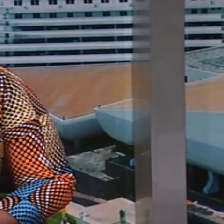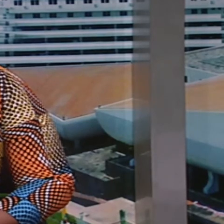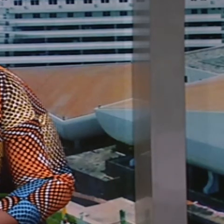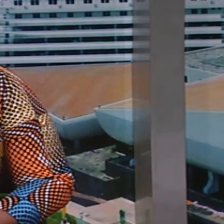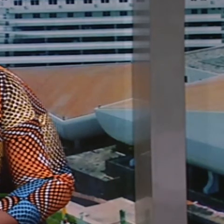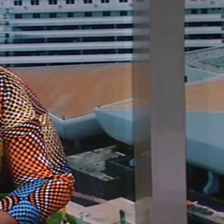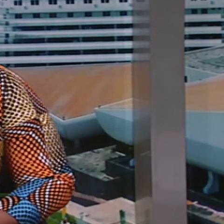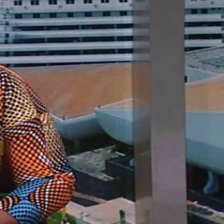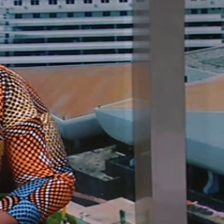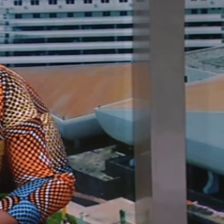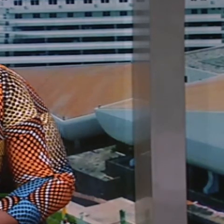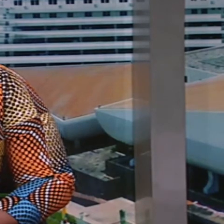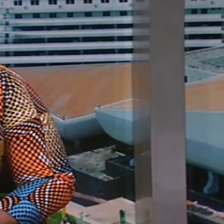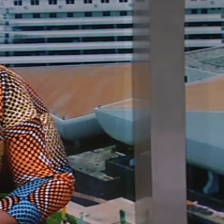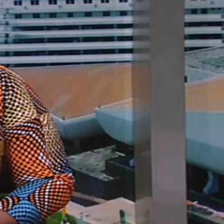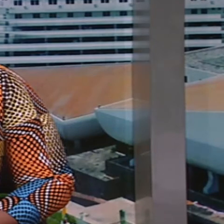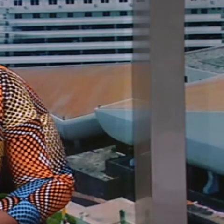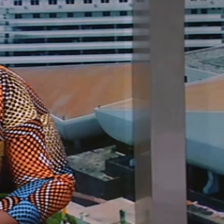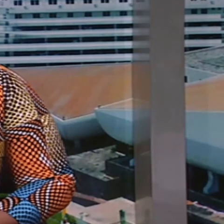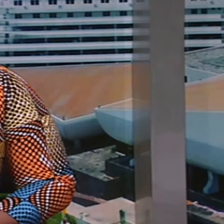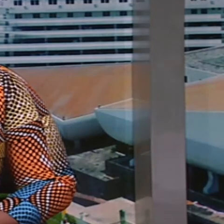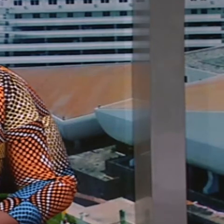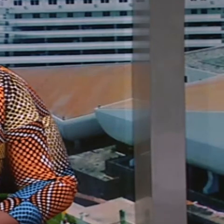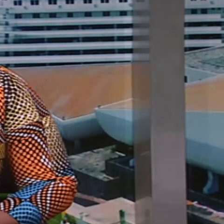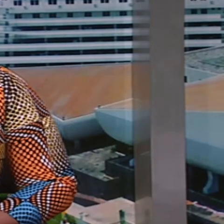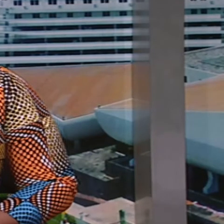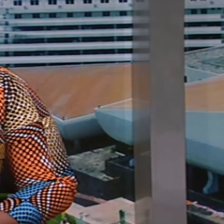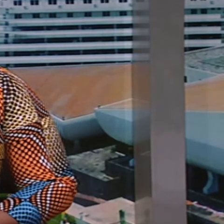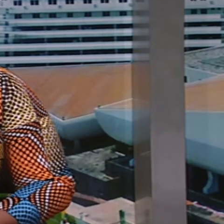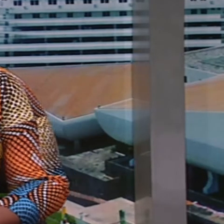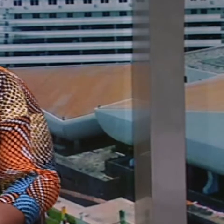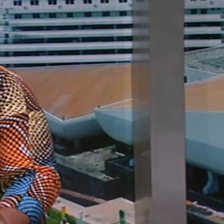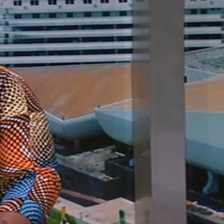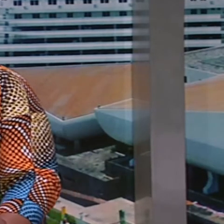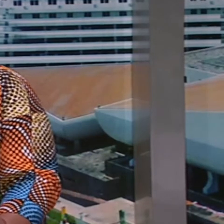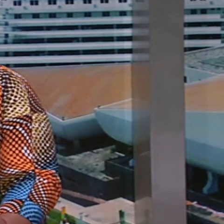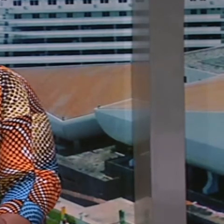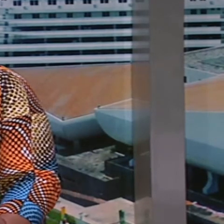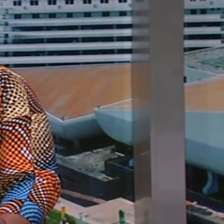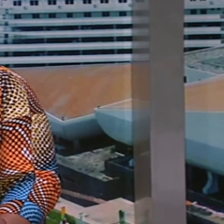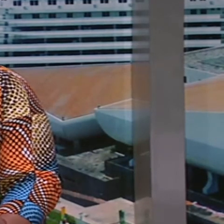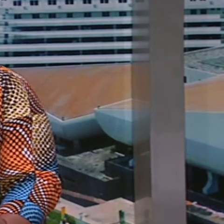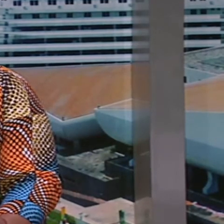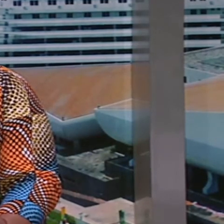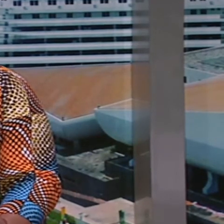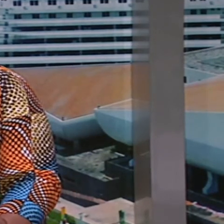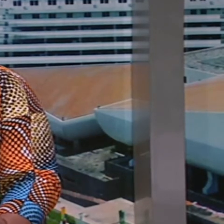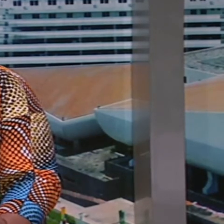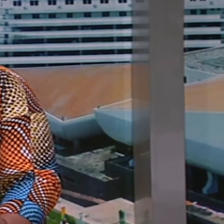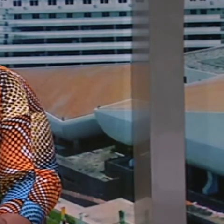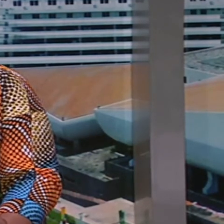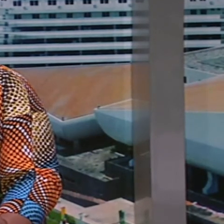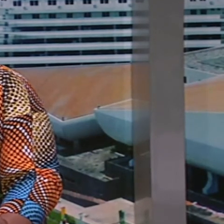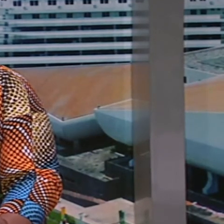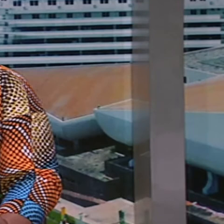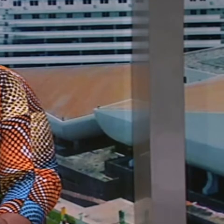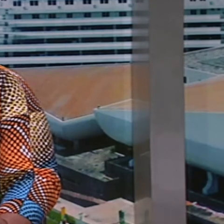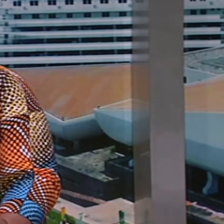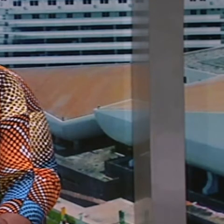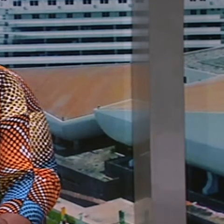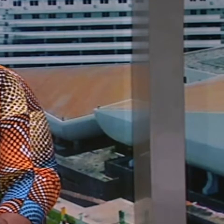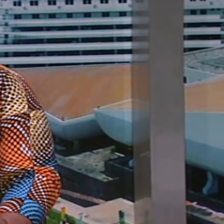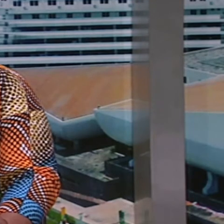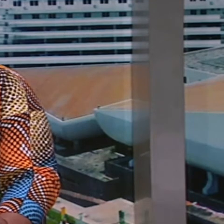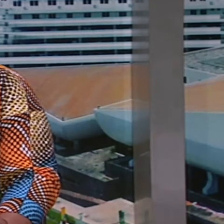14-day lockdown. At a news conference in Accra, Director of Operations of the Ghana Police Service, DCOP, Dr. Shaibu